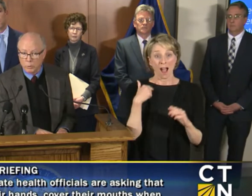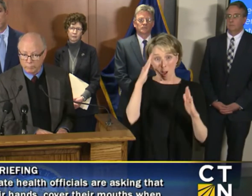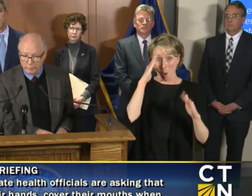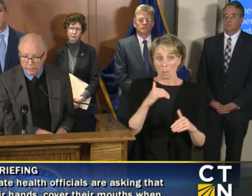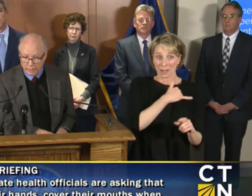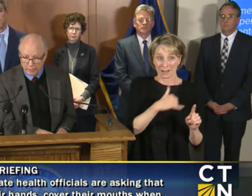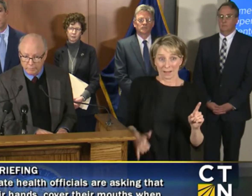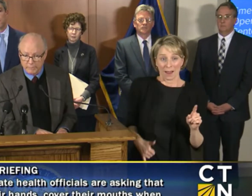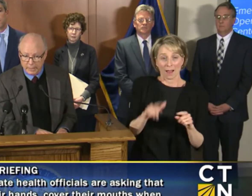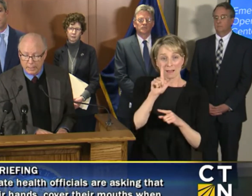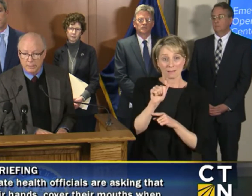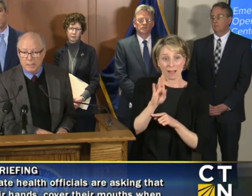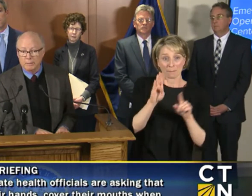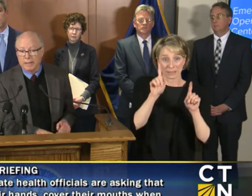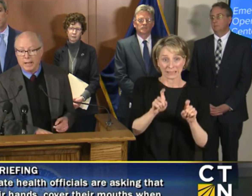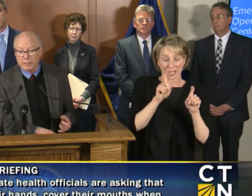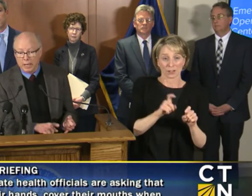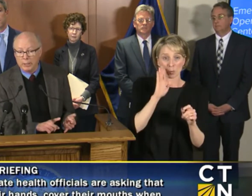come on board.